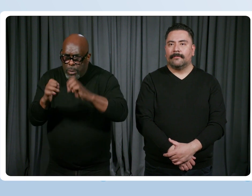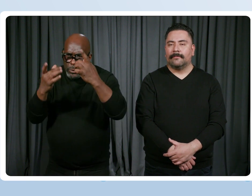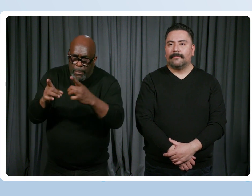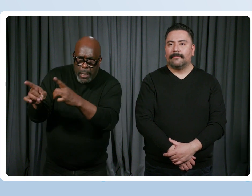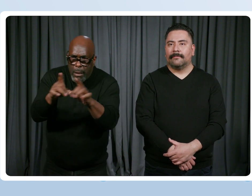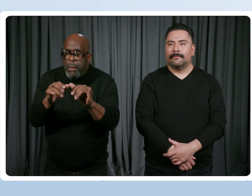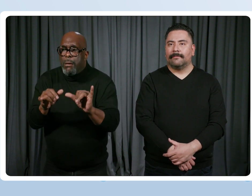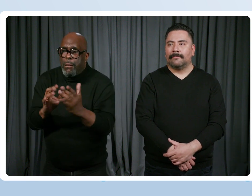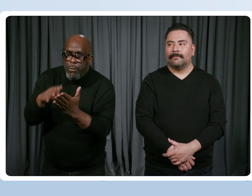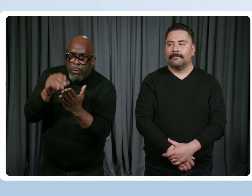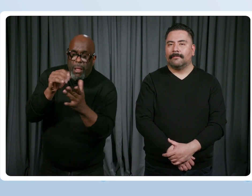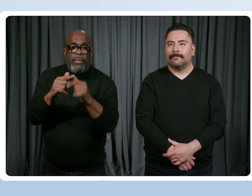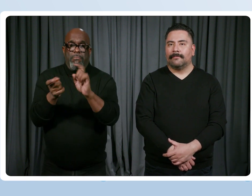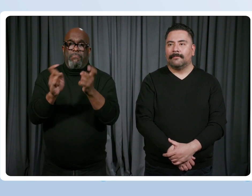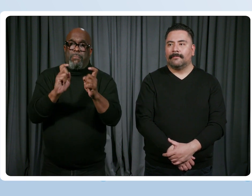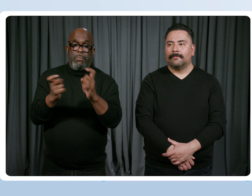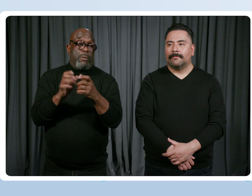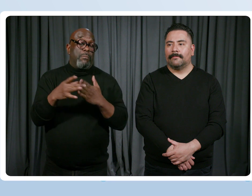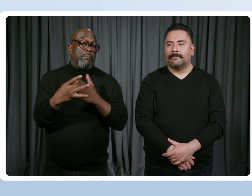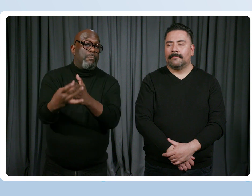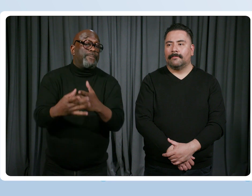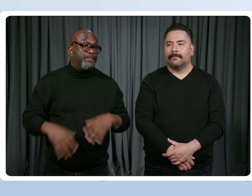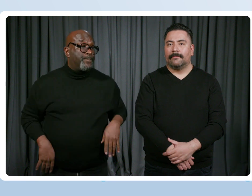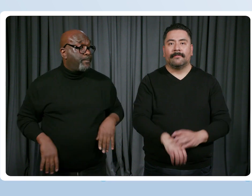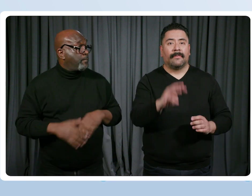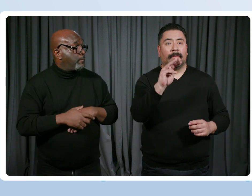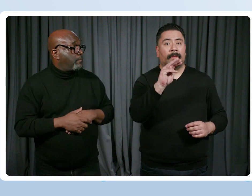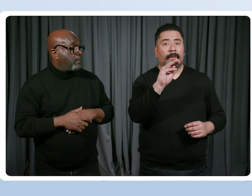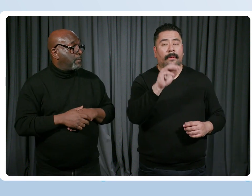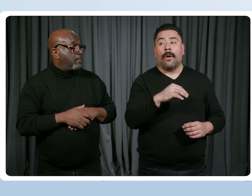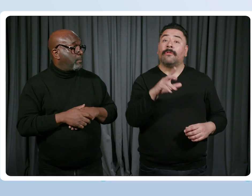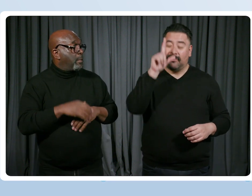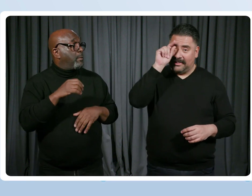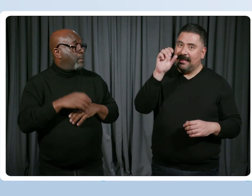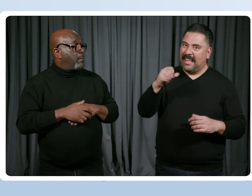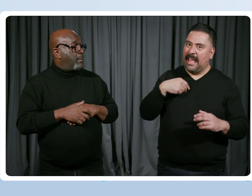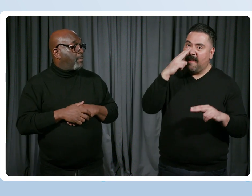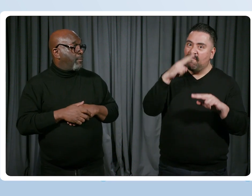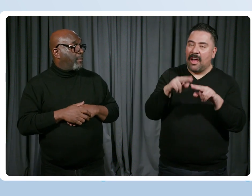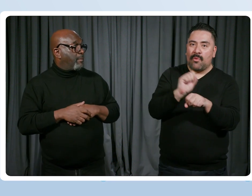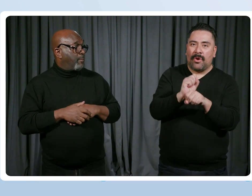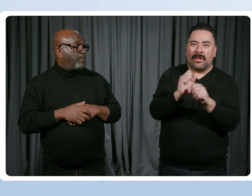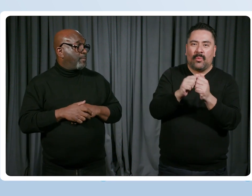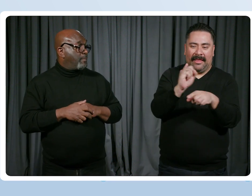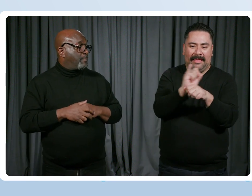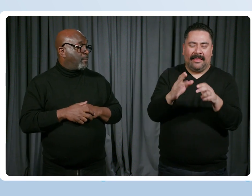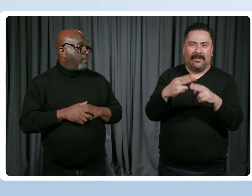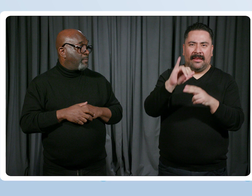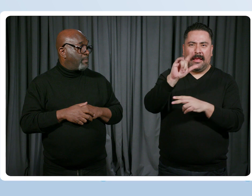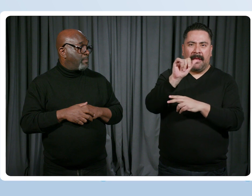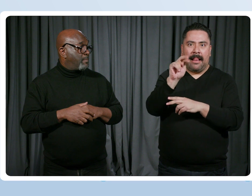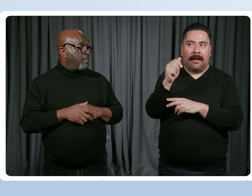individuals, and then being able to then address those directly. Mm-hmm. Yeah, we've had fun working with Alana, and look forward to hearing more about